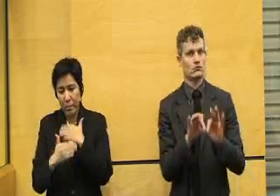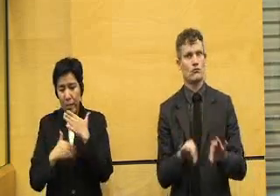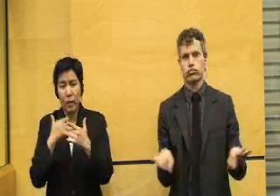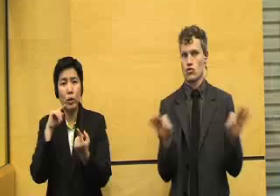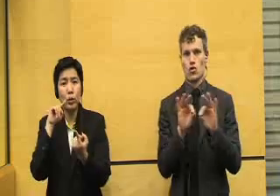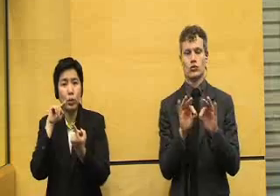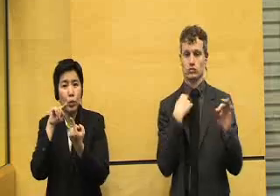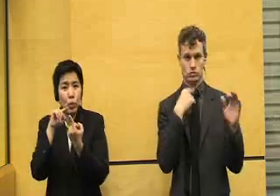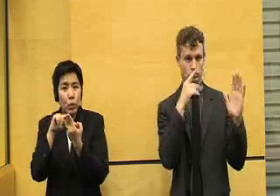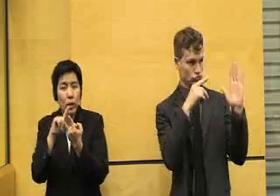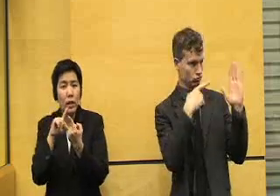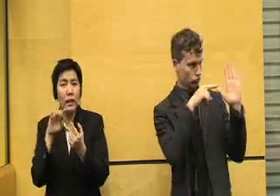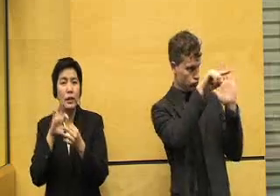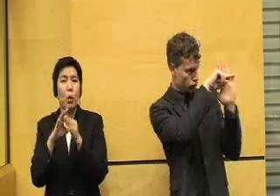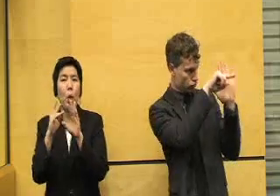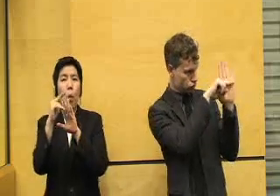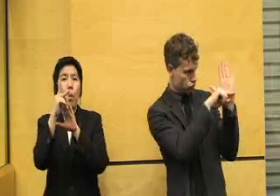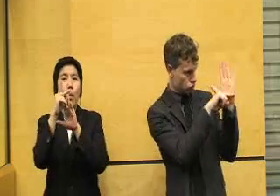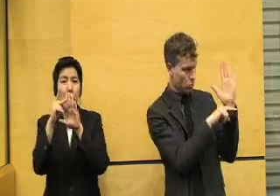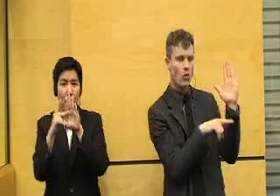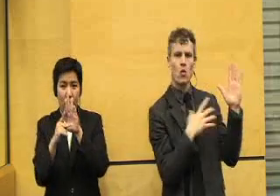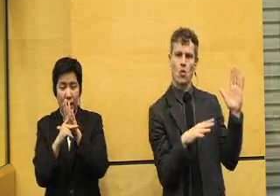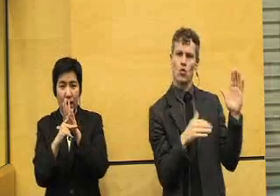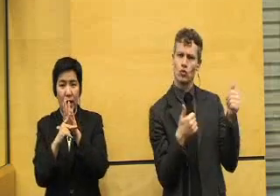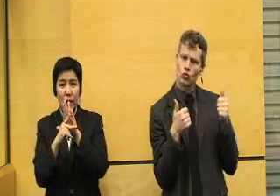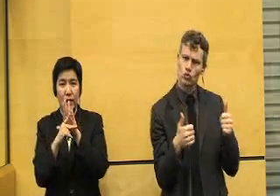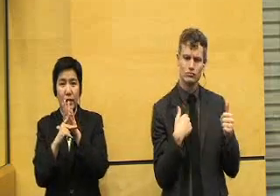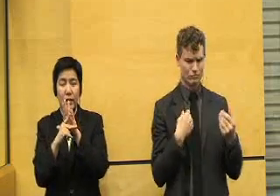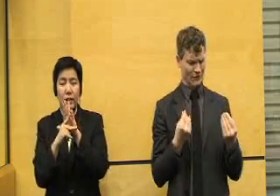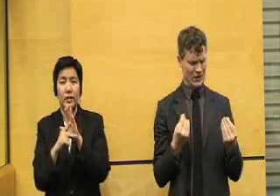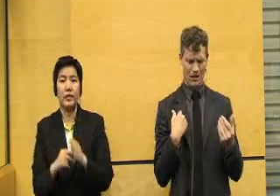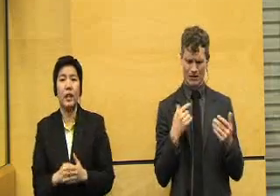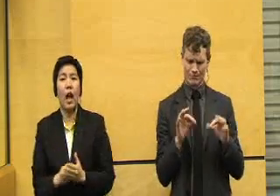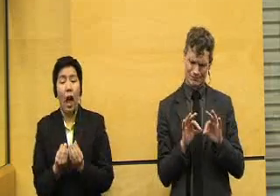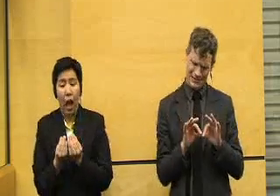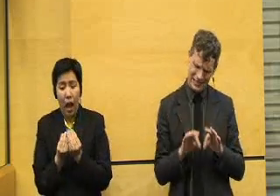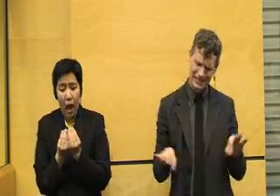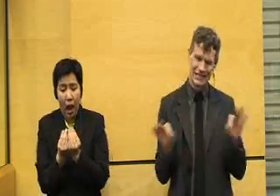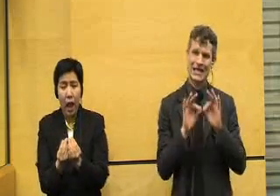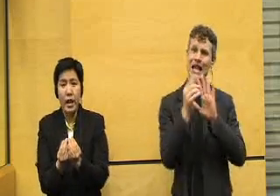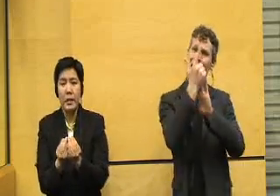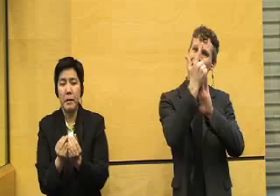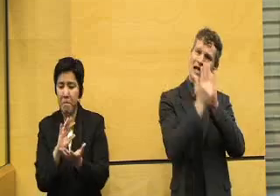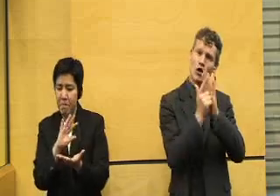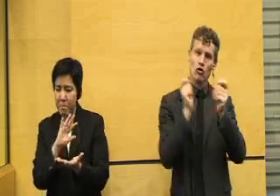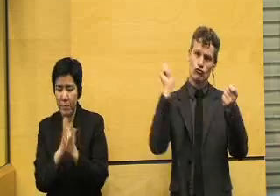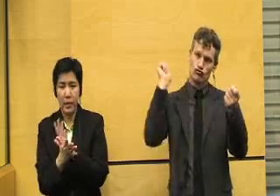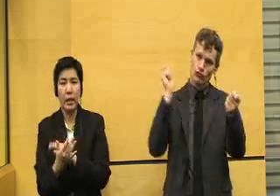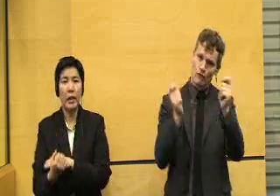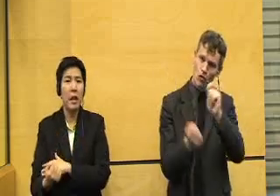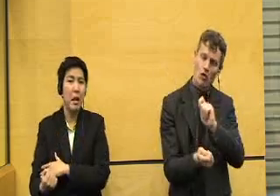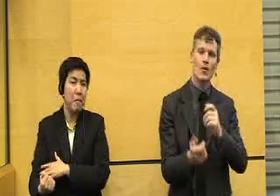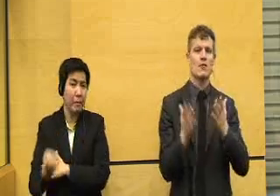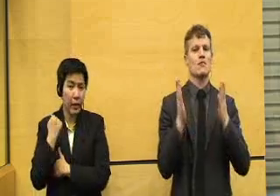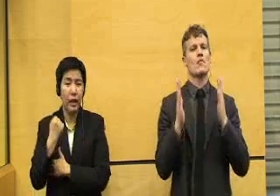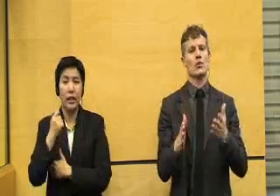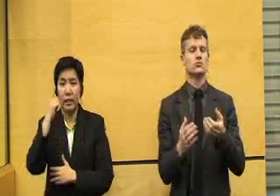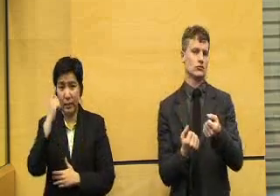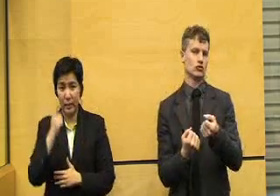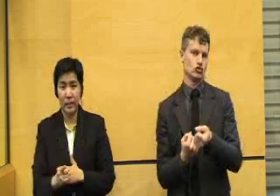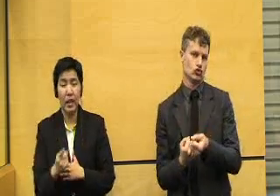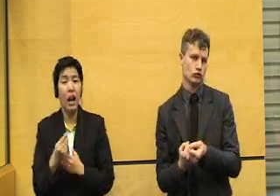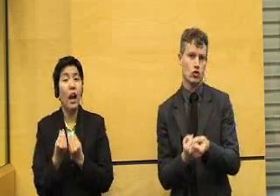measures, and I strongly feel that key legal reforms should have been supported by a national action